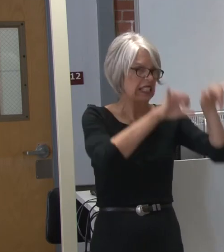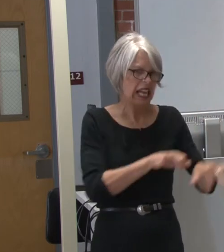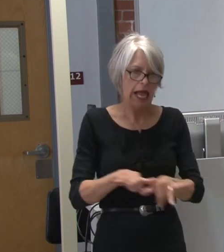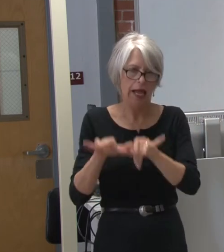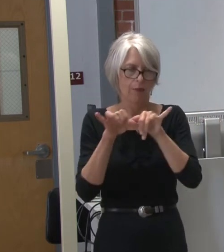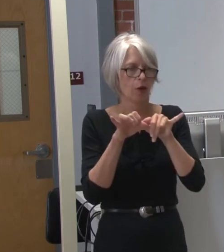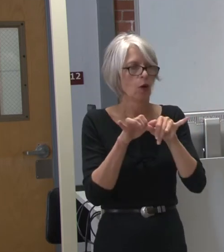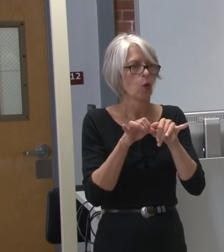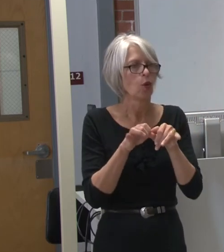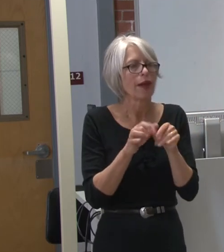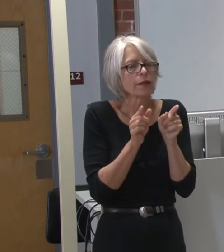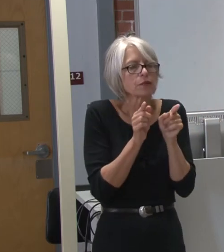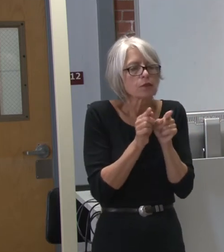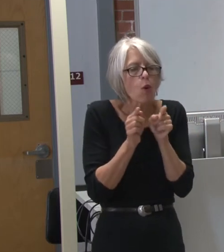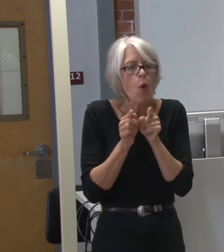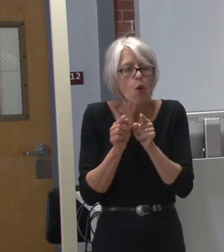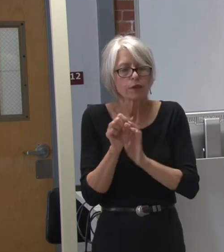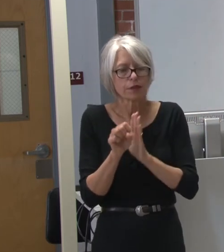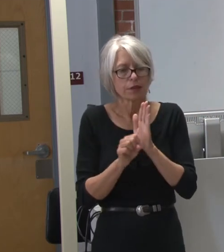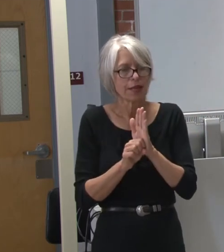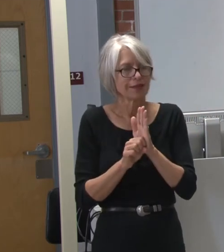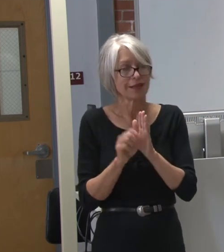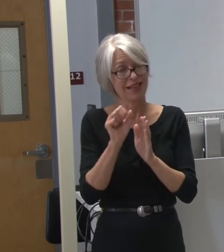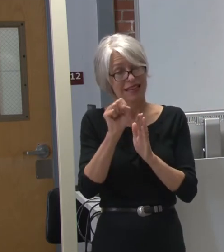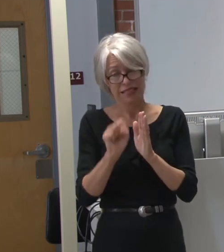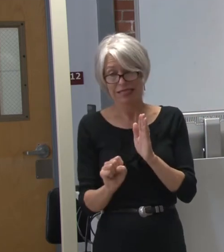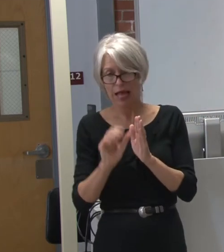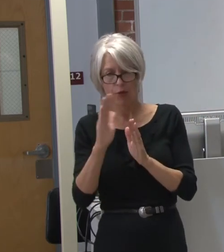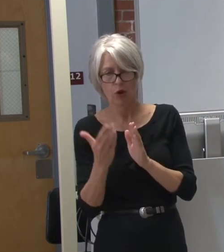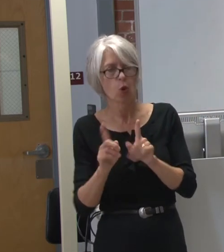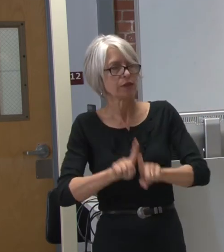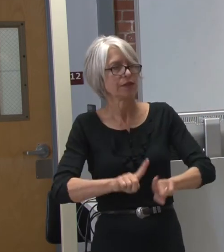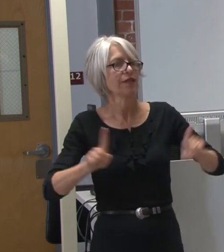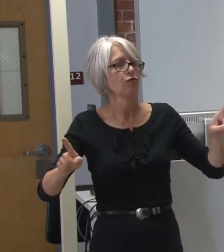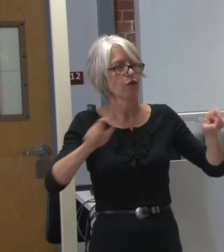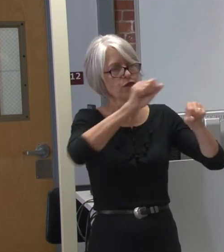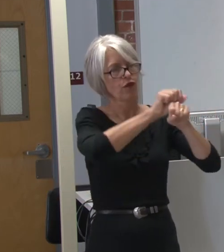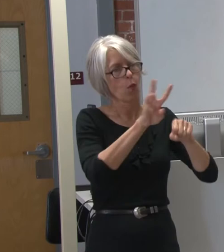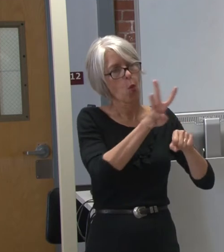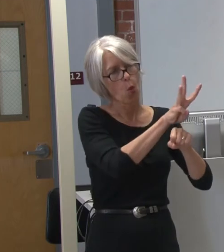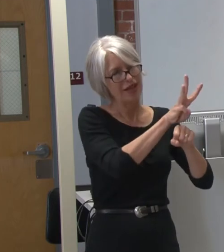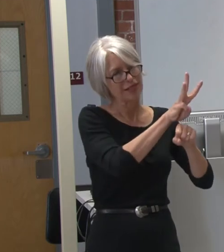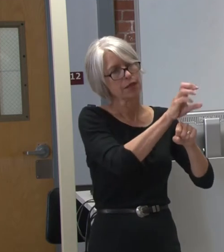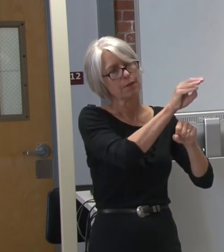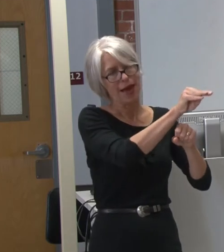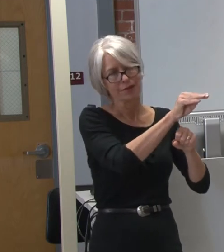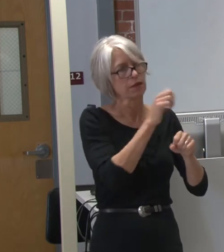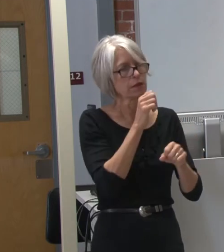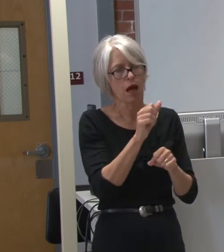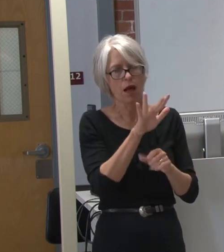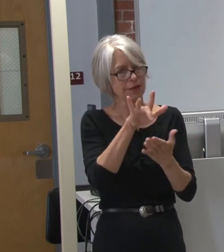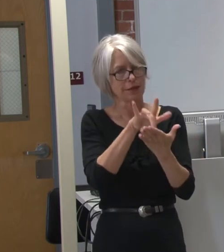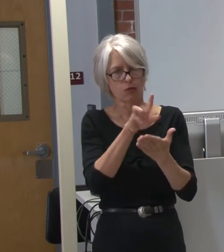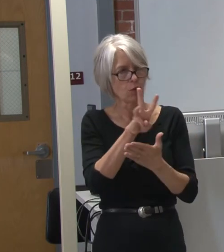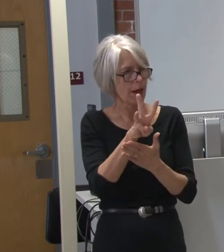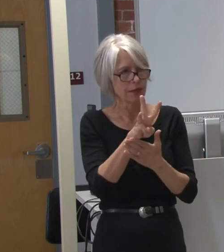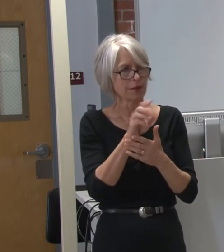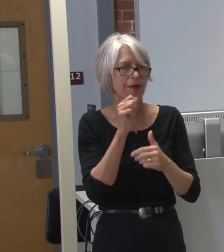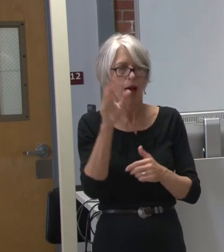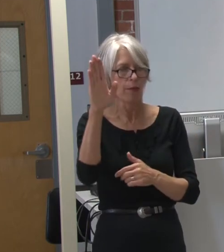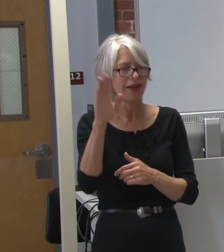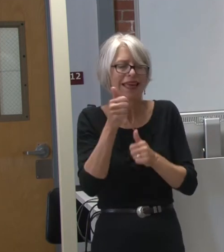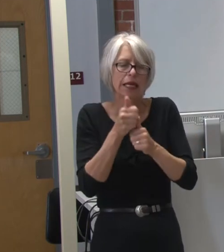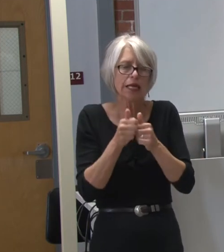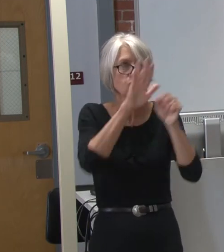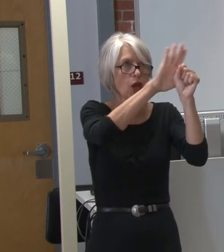states within one state. You know, South Coast is not the Berkshires, is not Greater Worcester, is not Greater Boston. You have your own vibe,